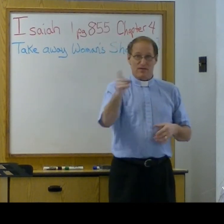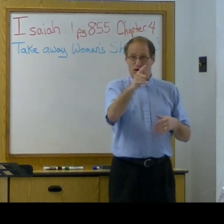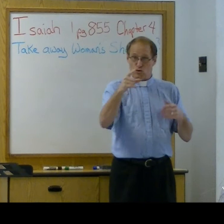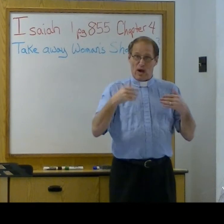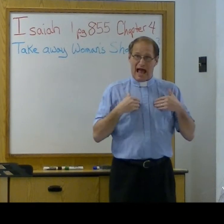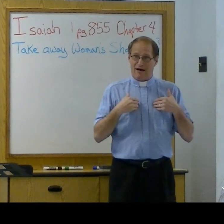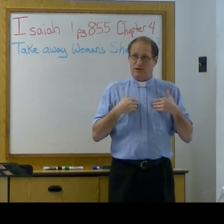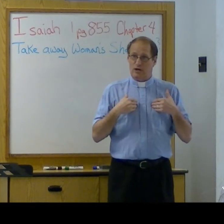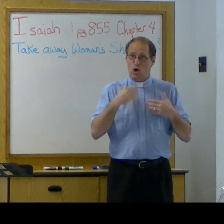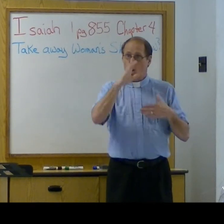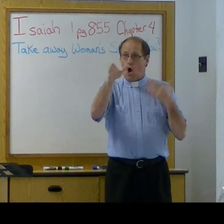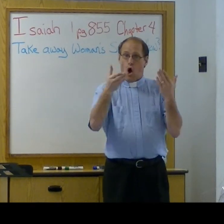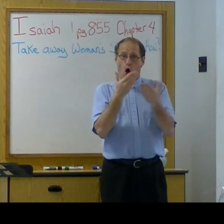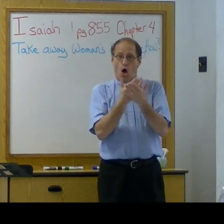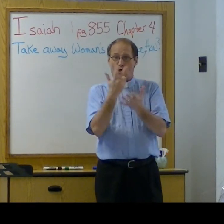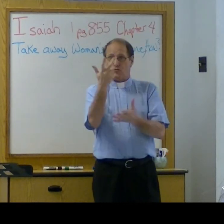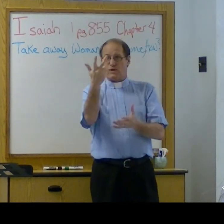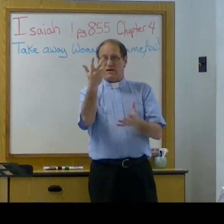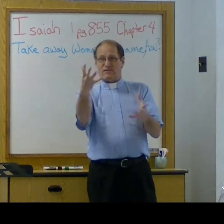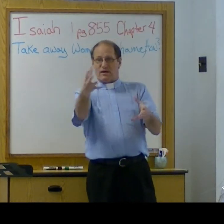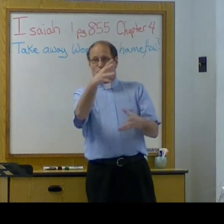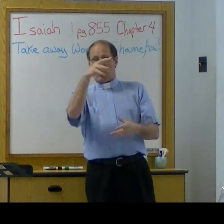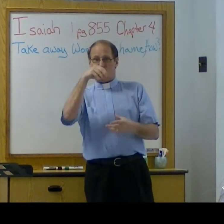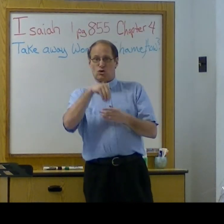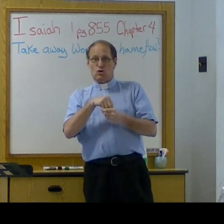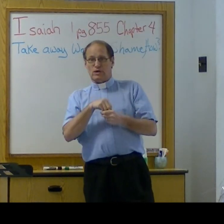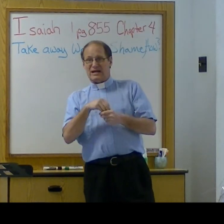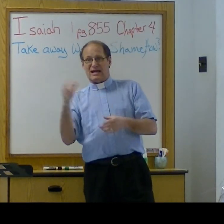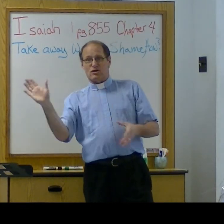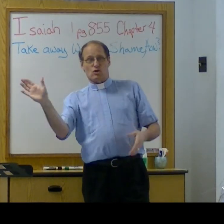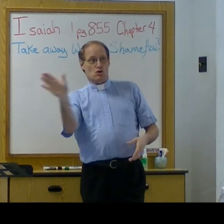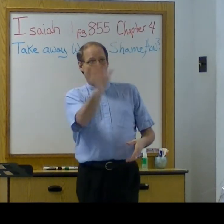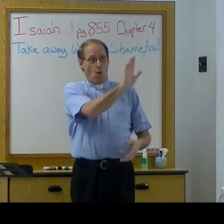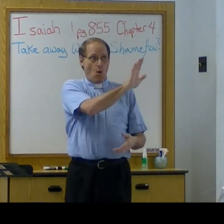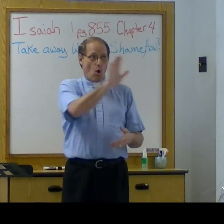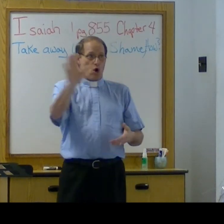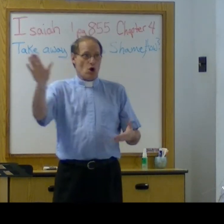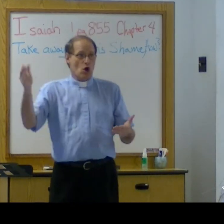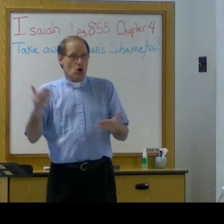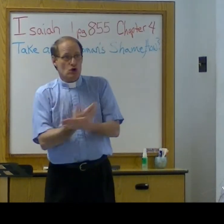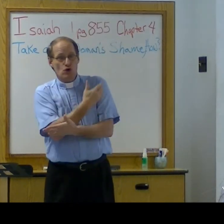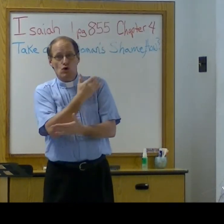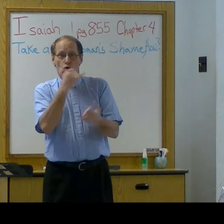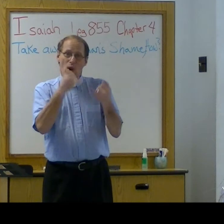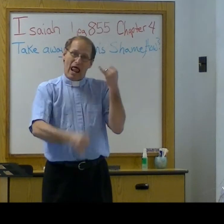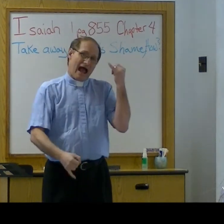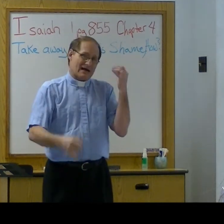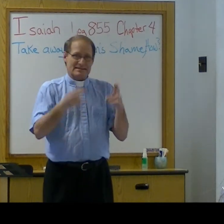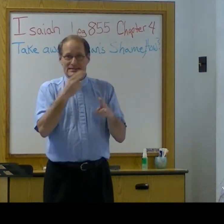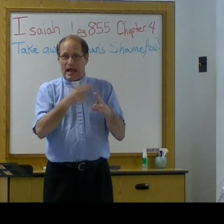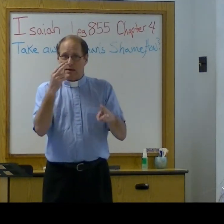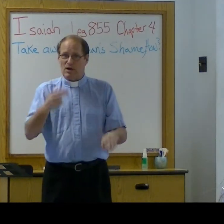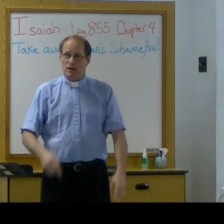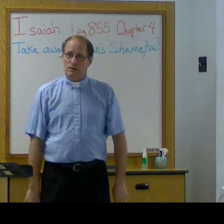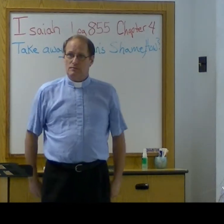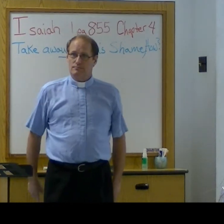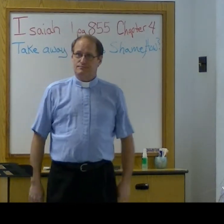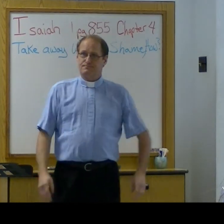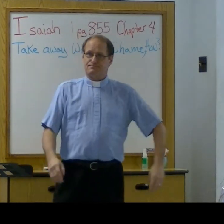that you have. All three of them are included in your new last name.